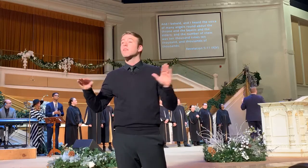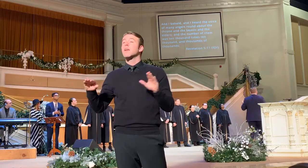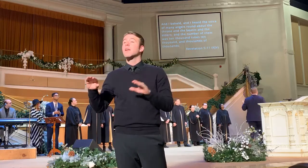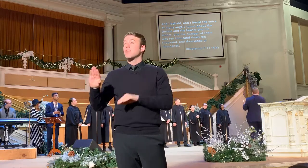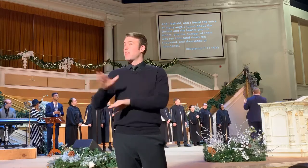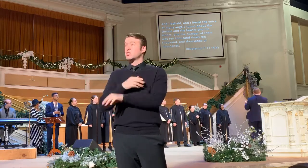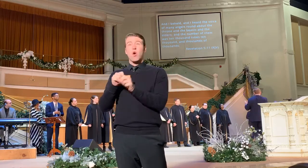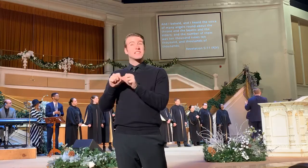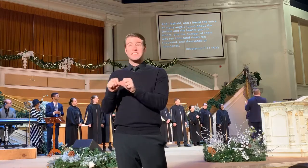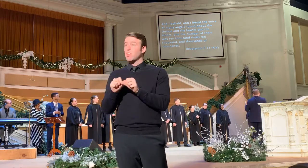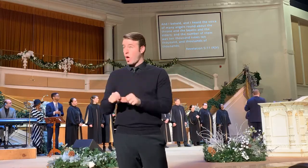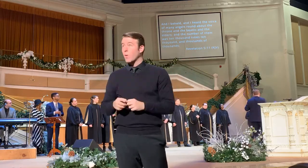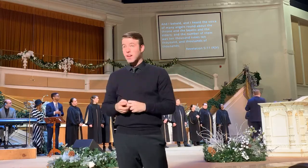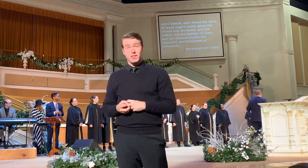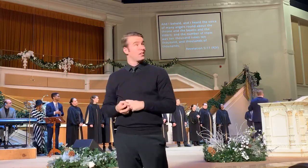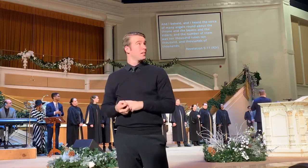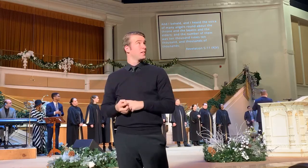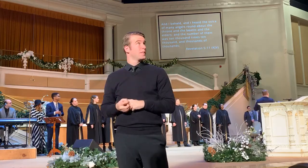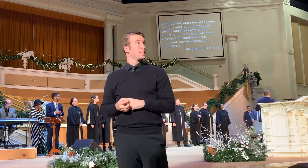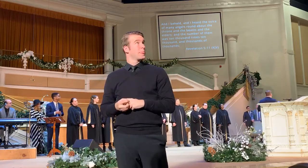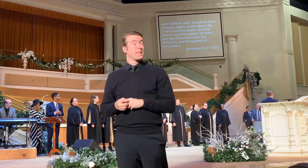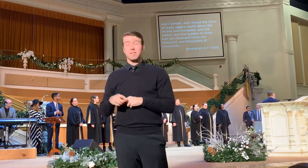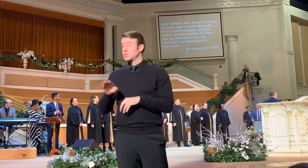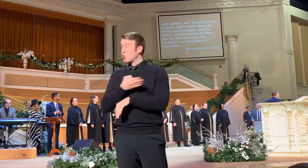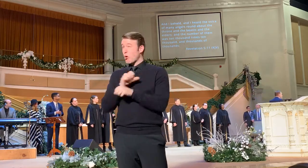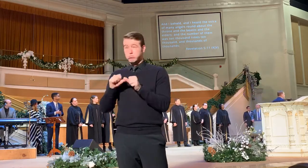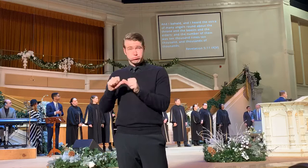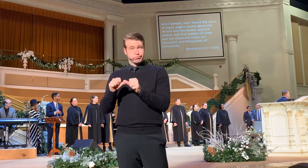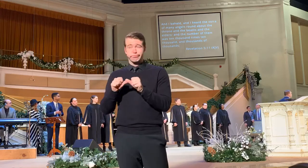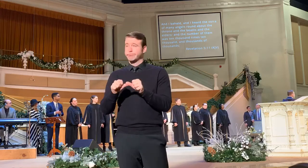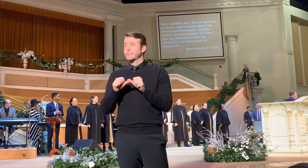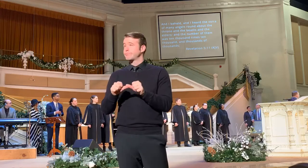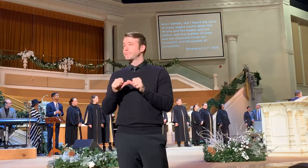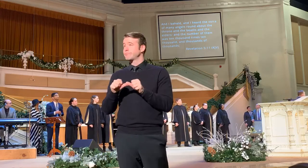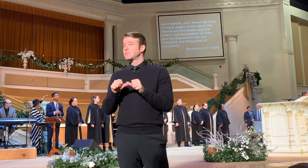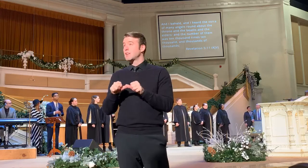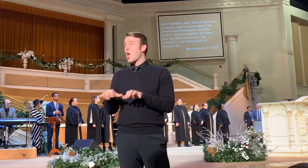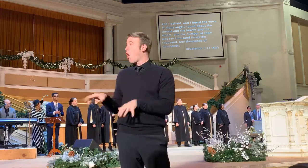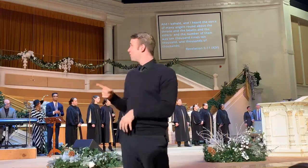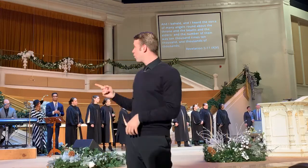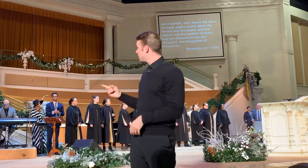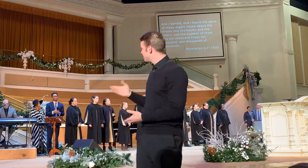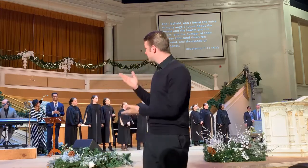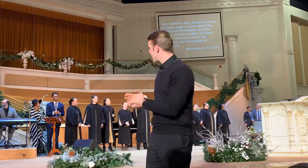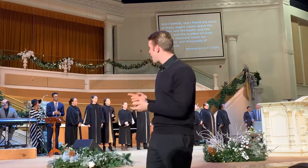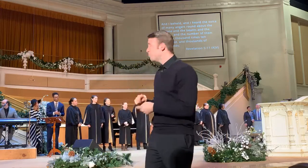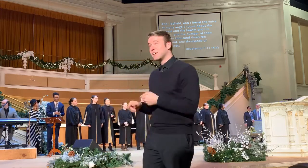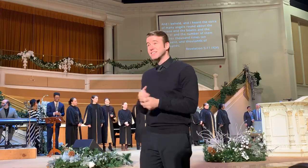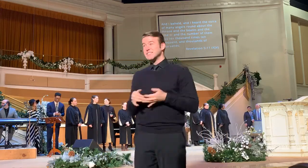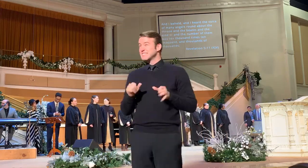still going. The song's still going. Even though the organ quit